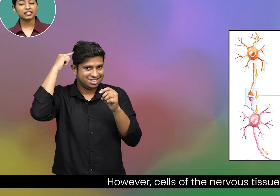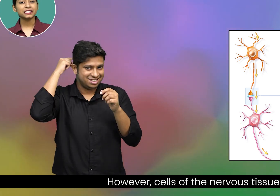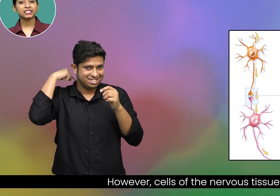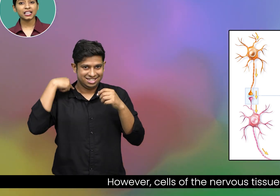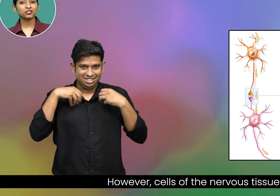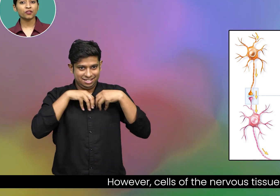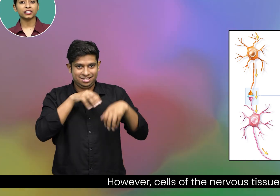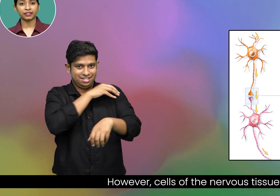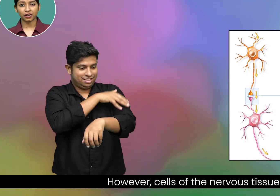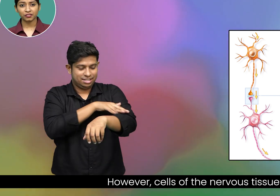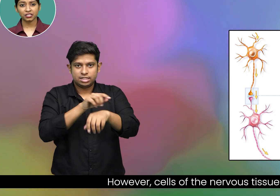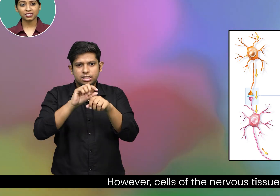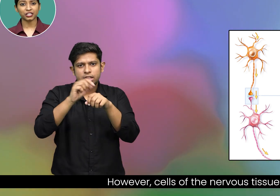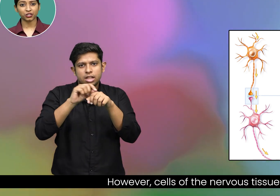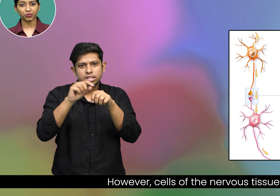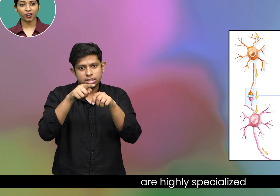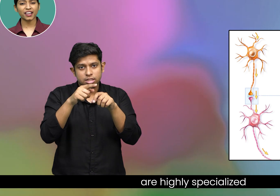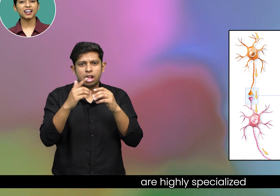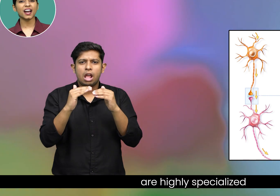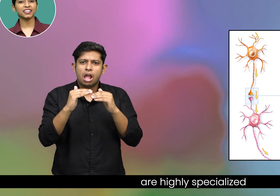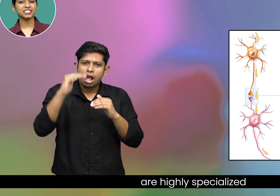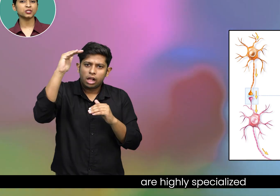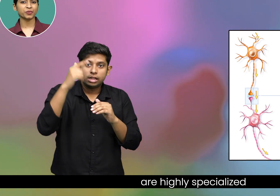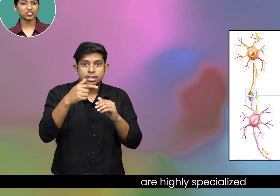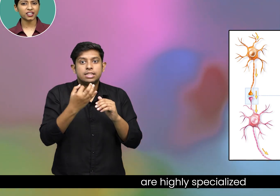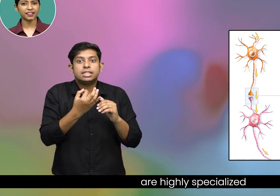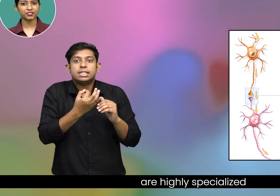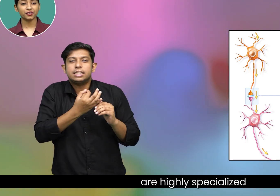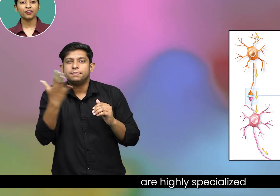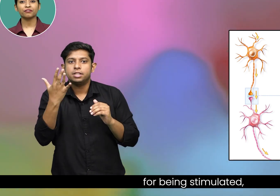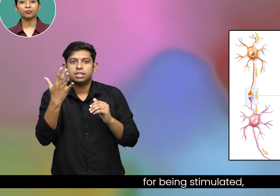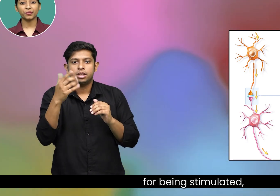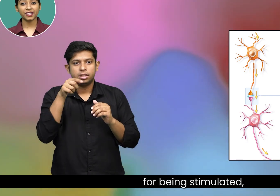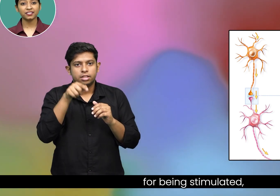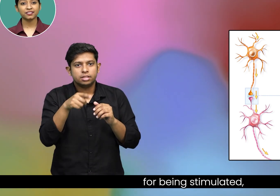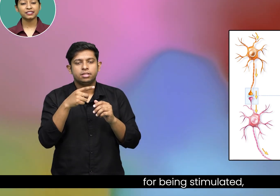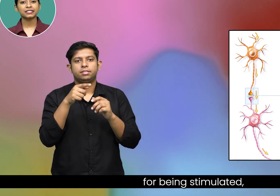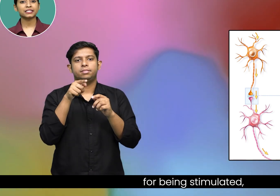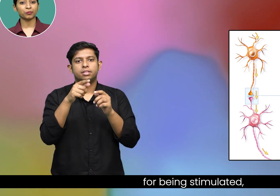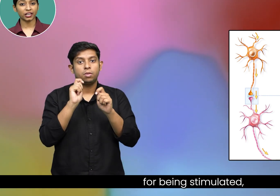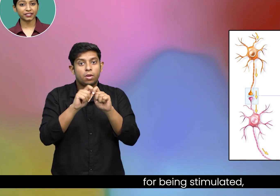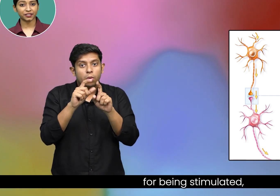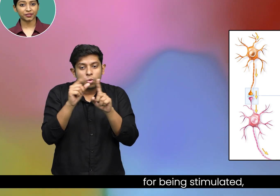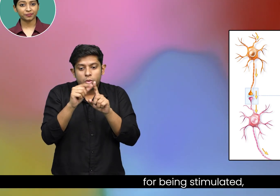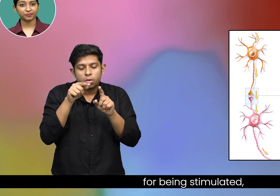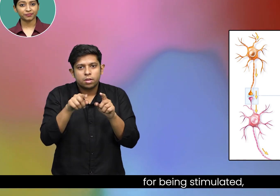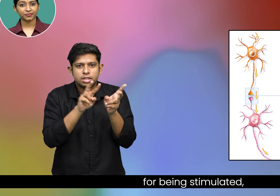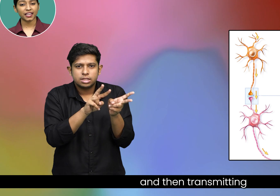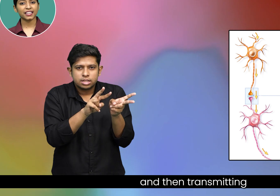However, cells of the nervous tissue are highly specialized for being